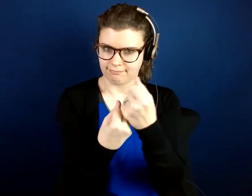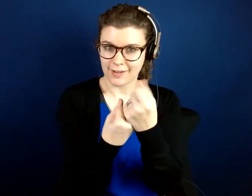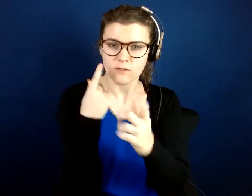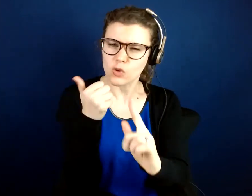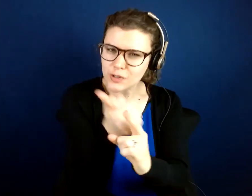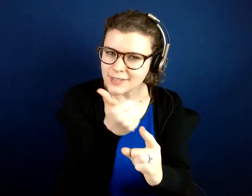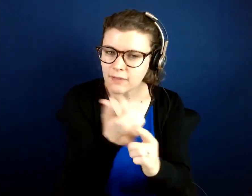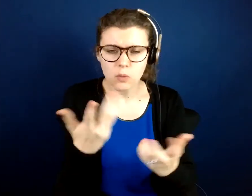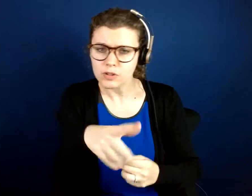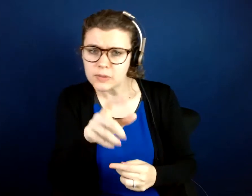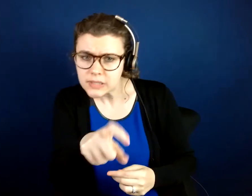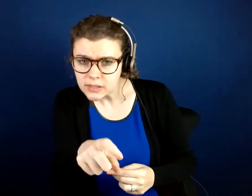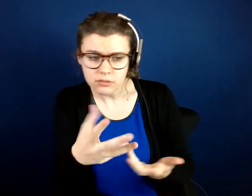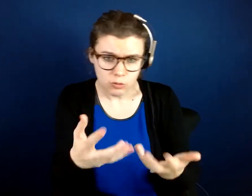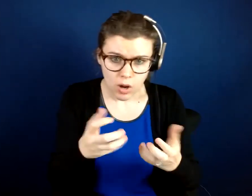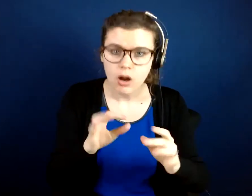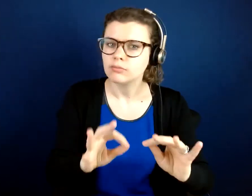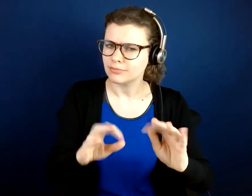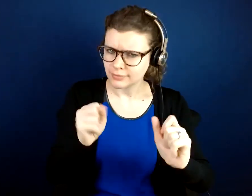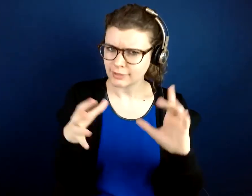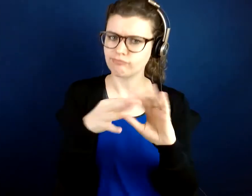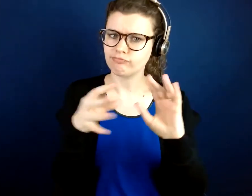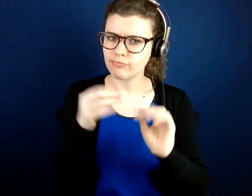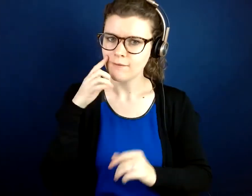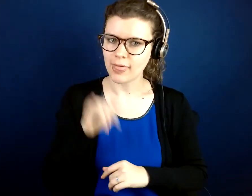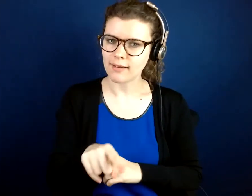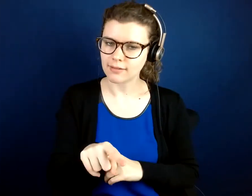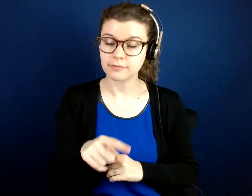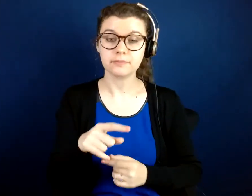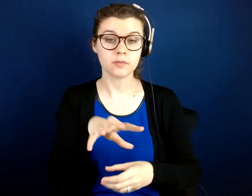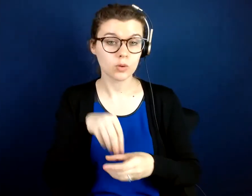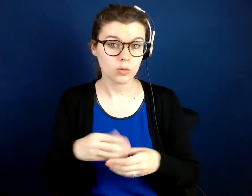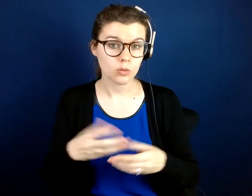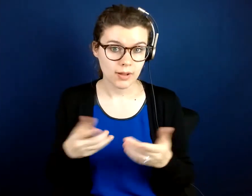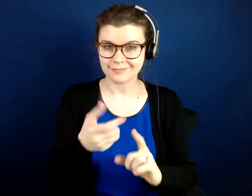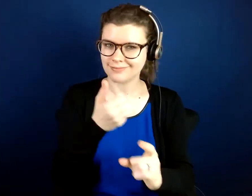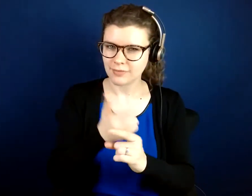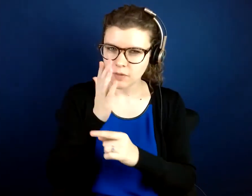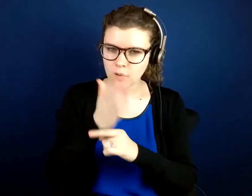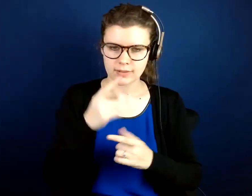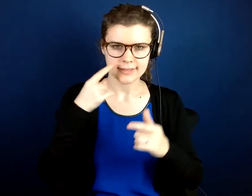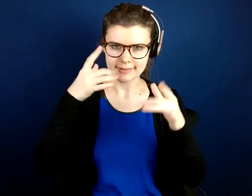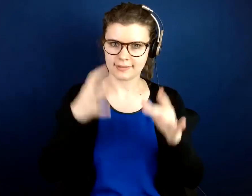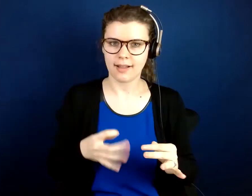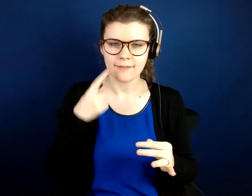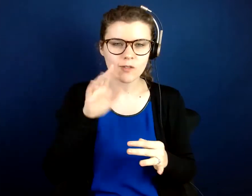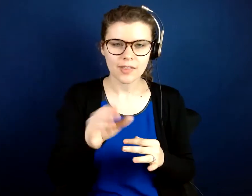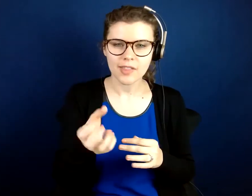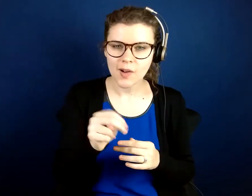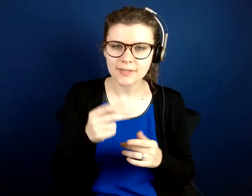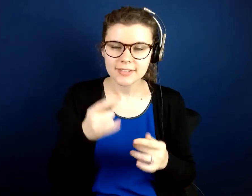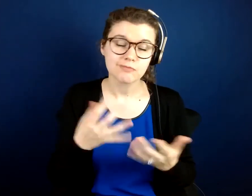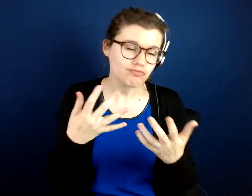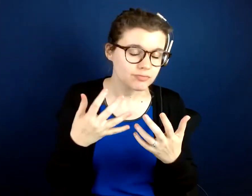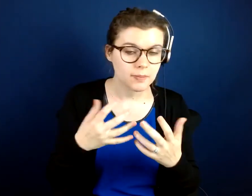need and what they want. This includes them making the choices in their own decisions, including